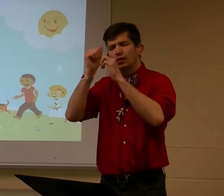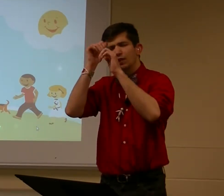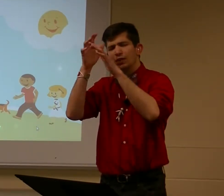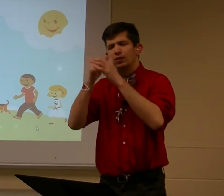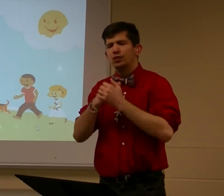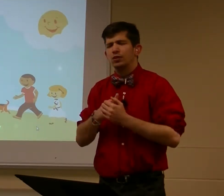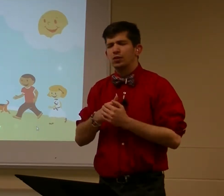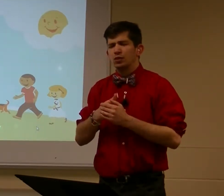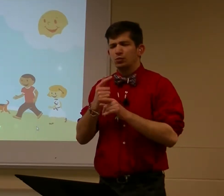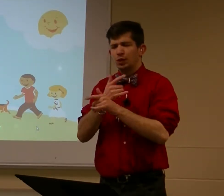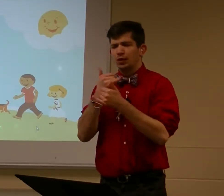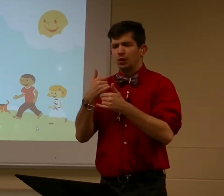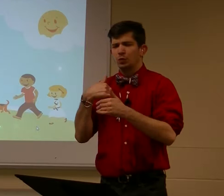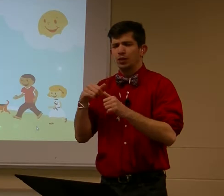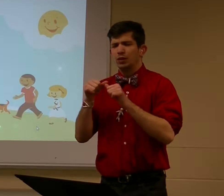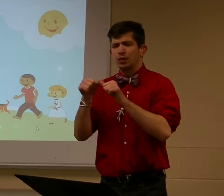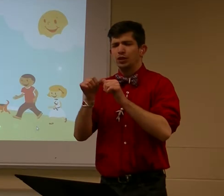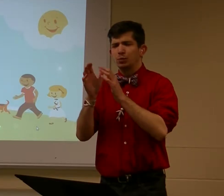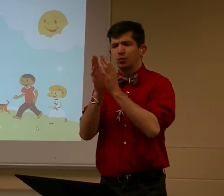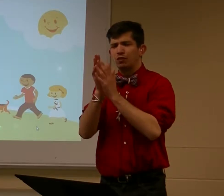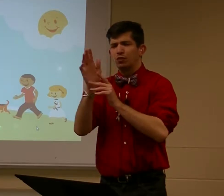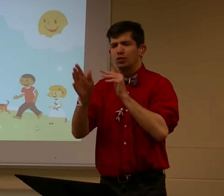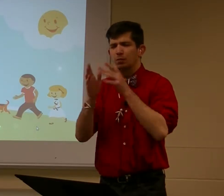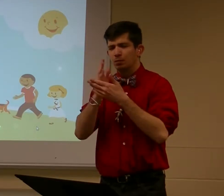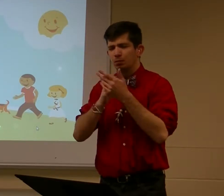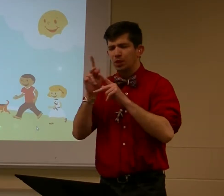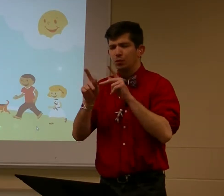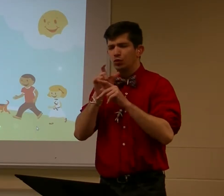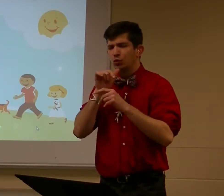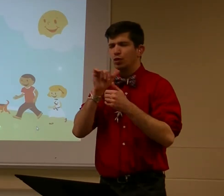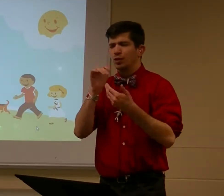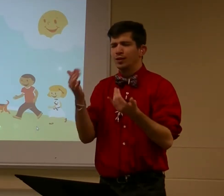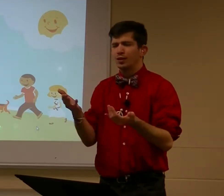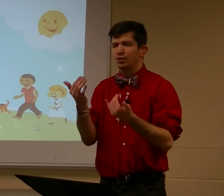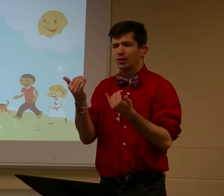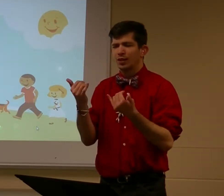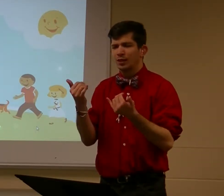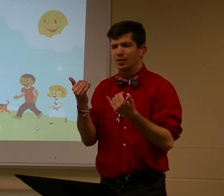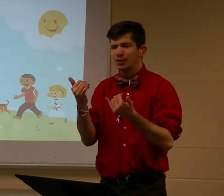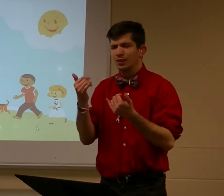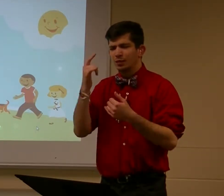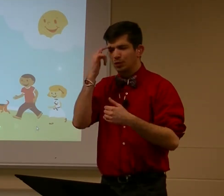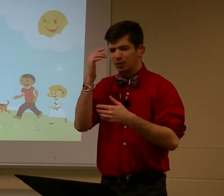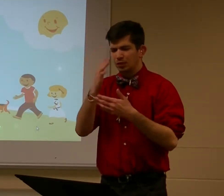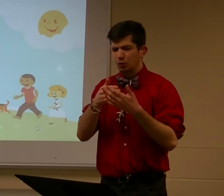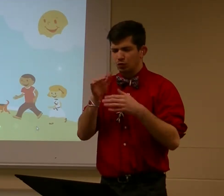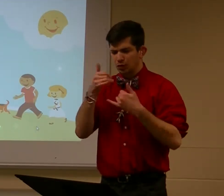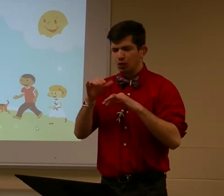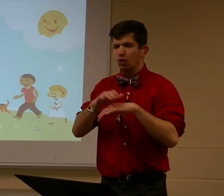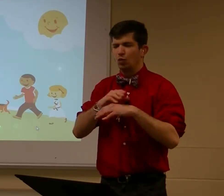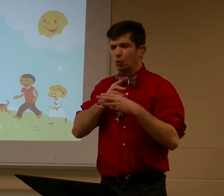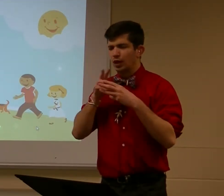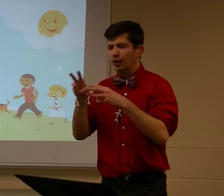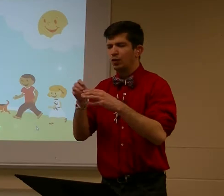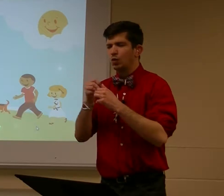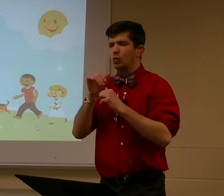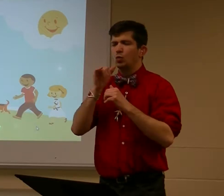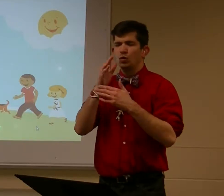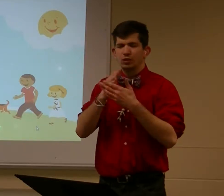Father, right now we continue to pray for some people who are not here today, because some are still on the way, or some